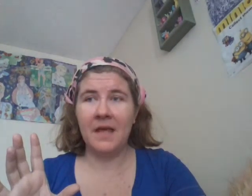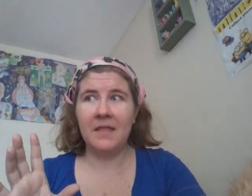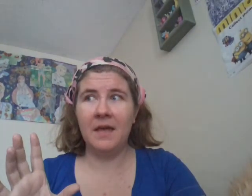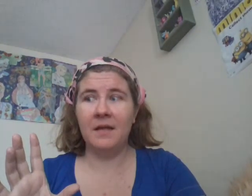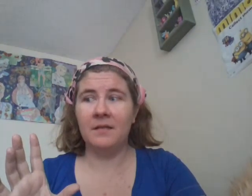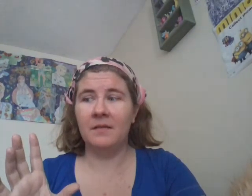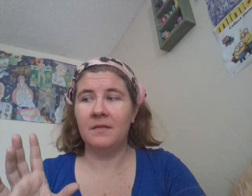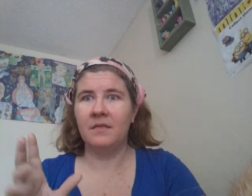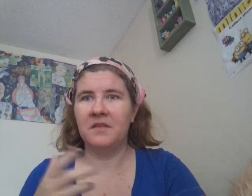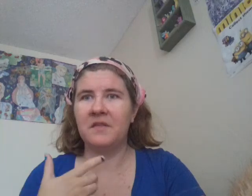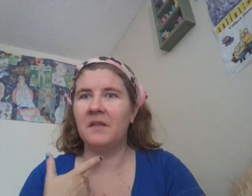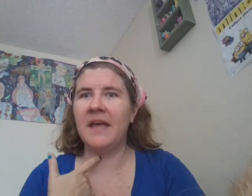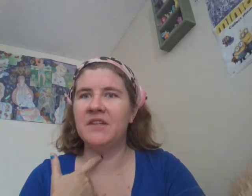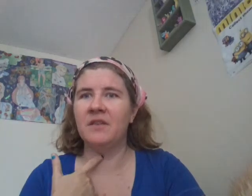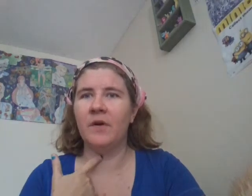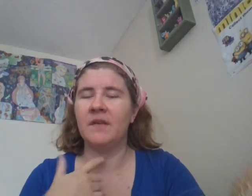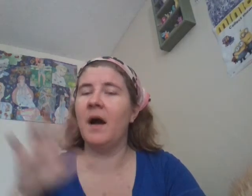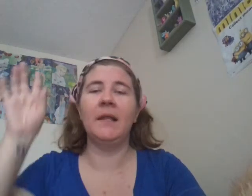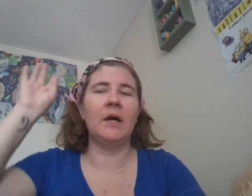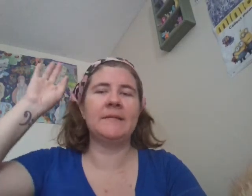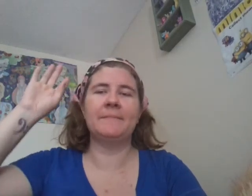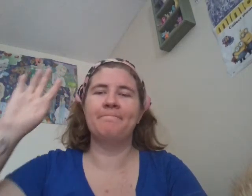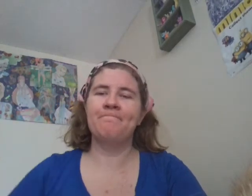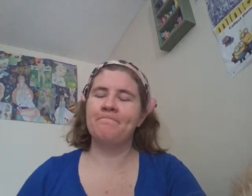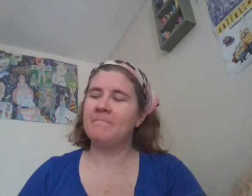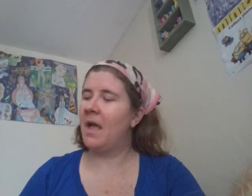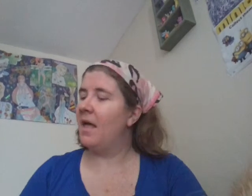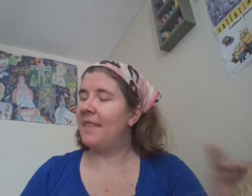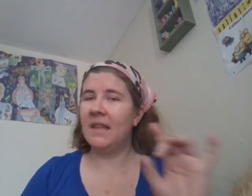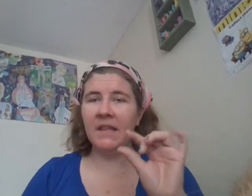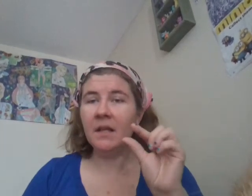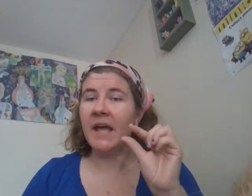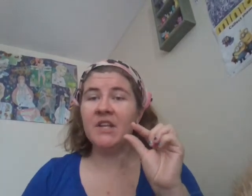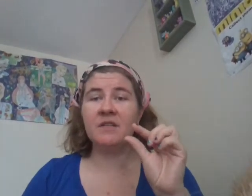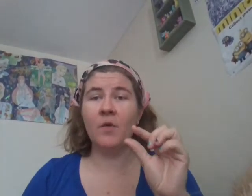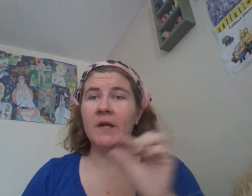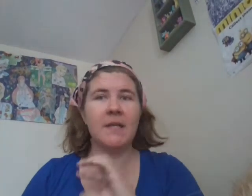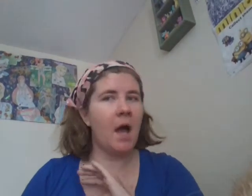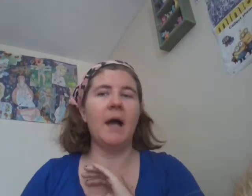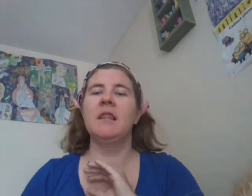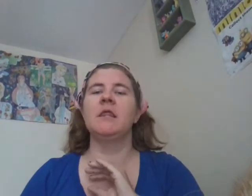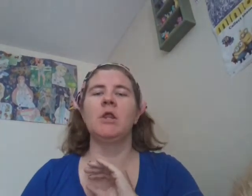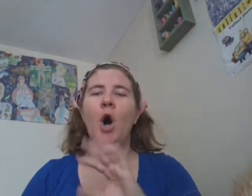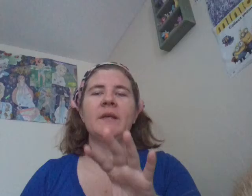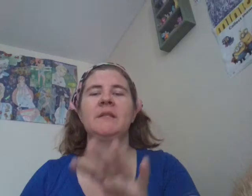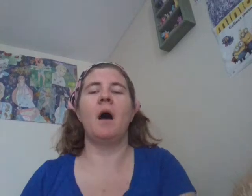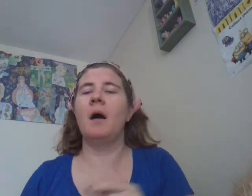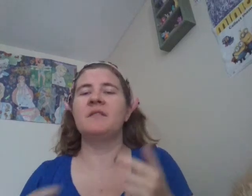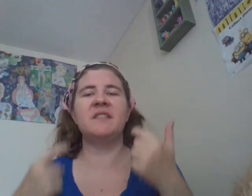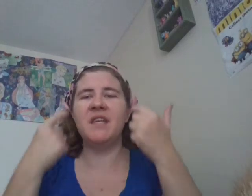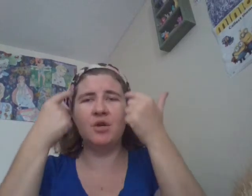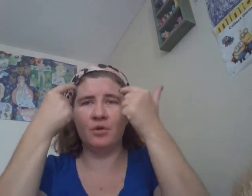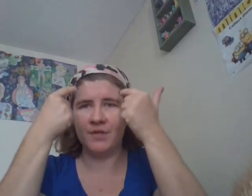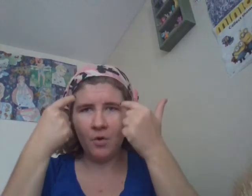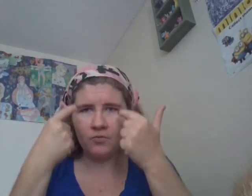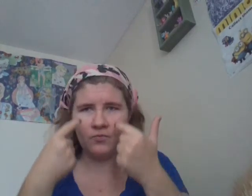And, then, there's a little catch in the voice. I lost it. That little catch in the voice. I lost it. Tears